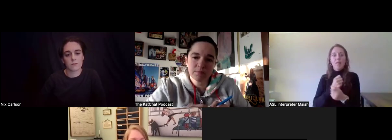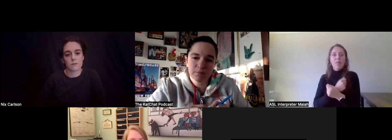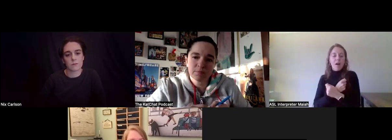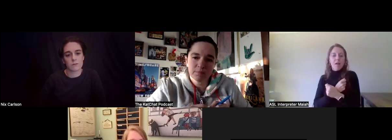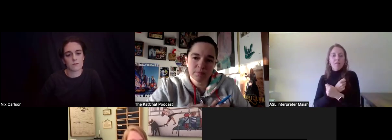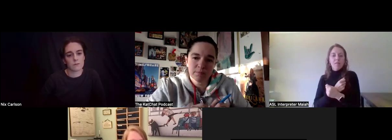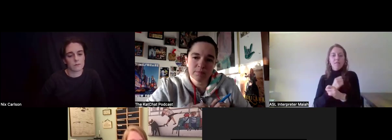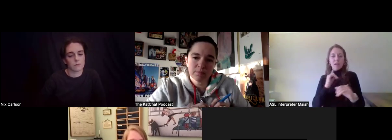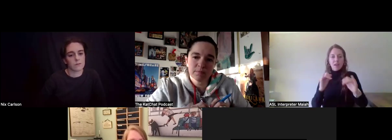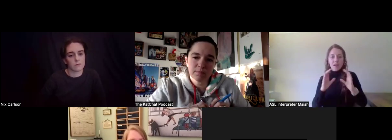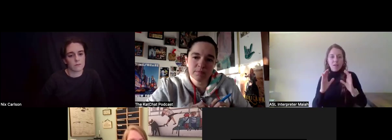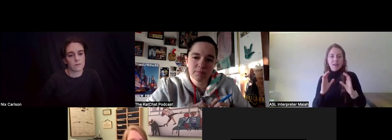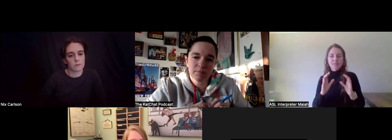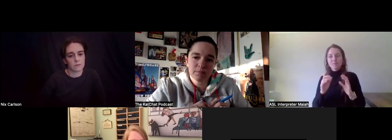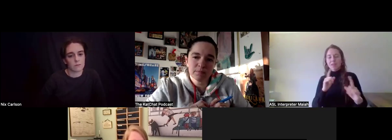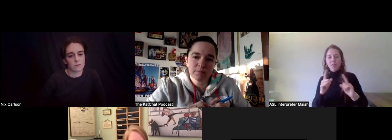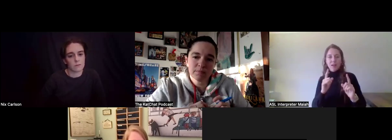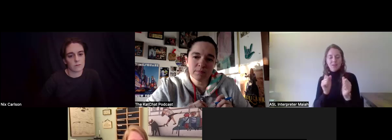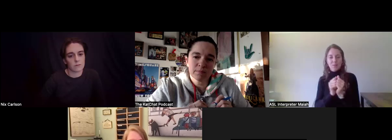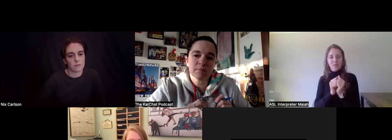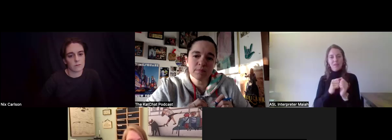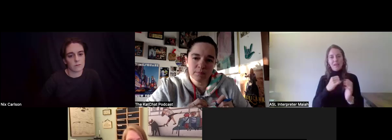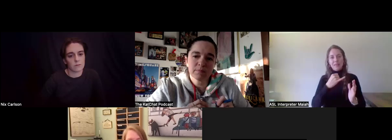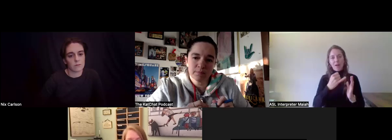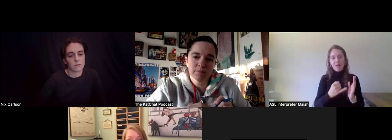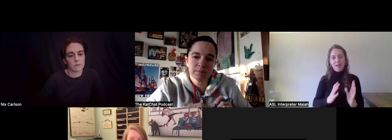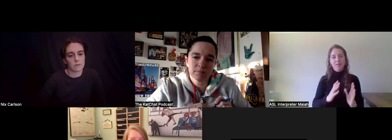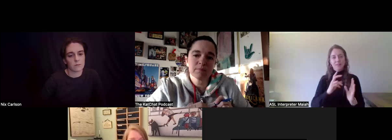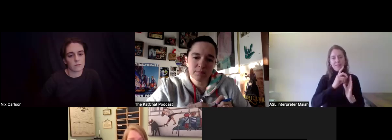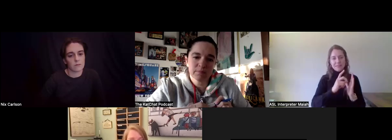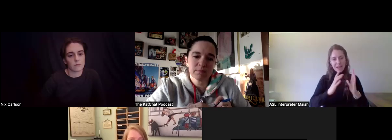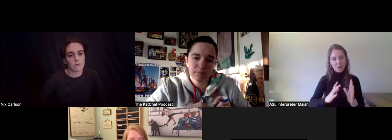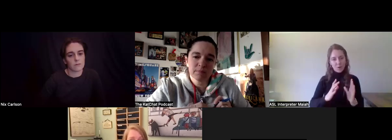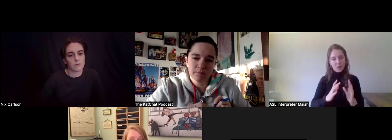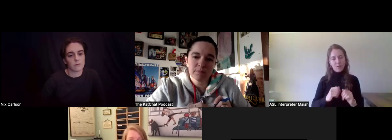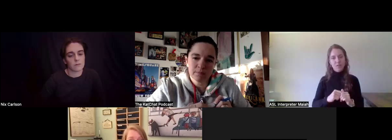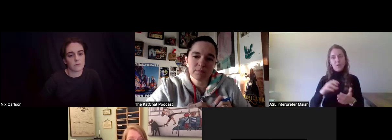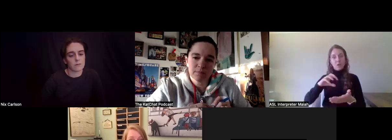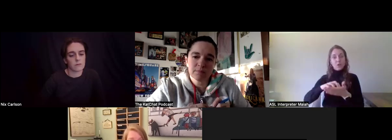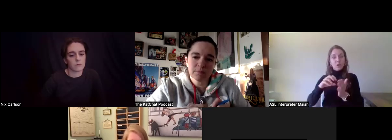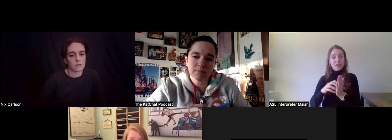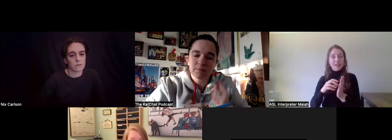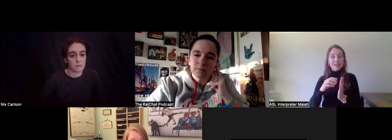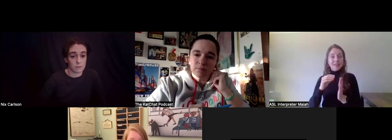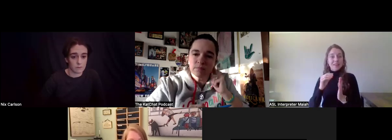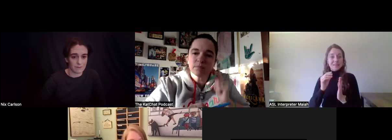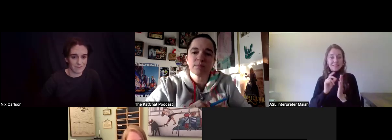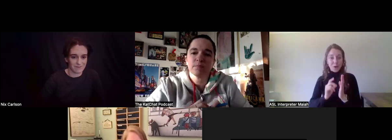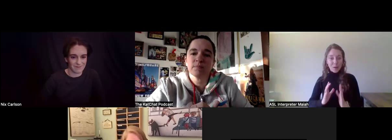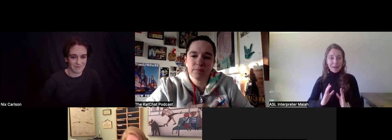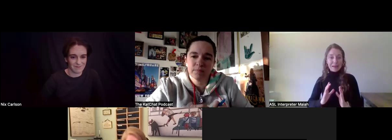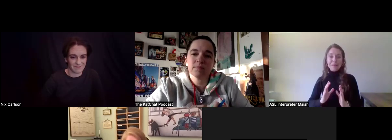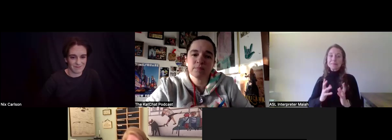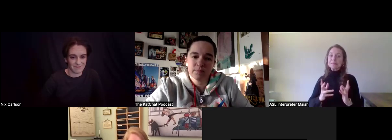the designers. So doing more of that. The cookie decorating was a sticky mess. So we